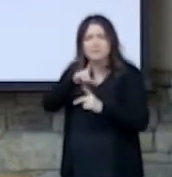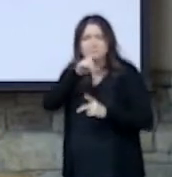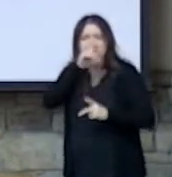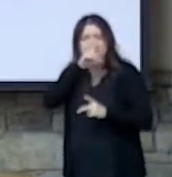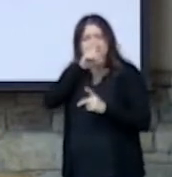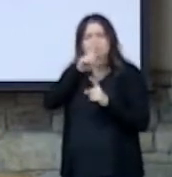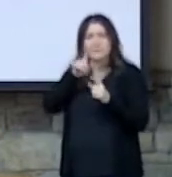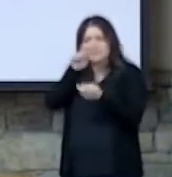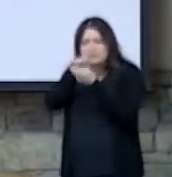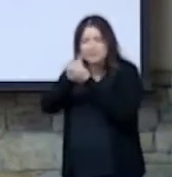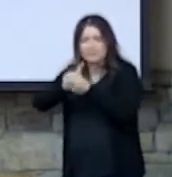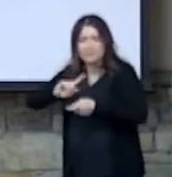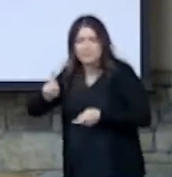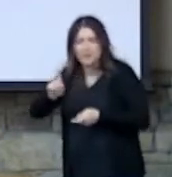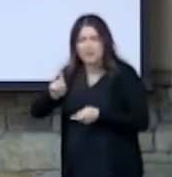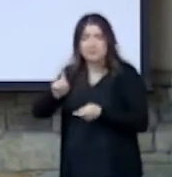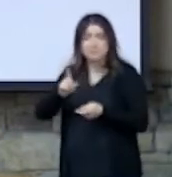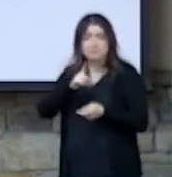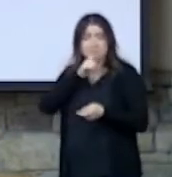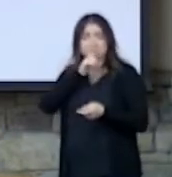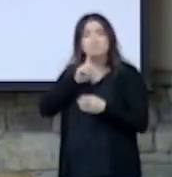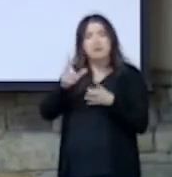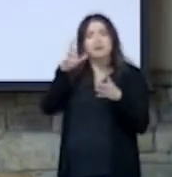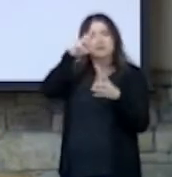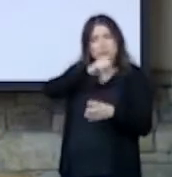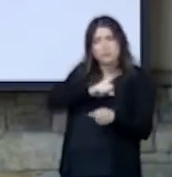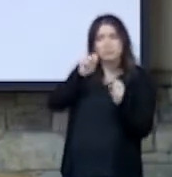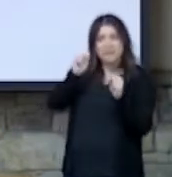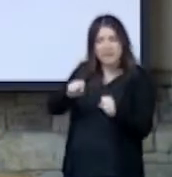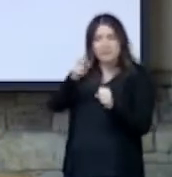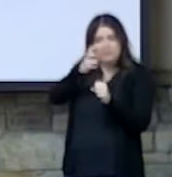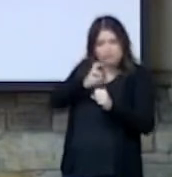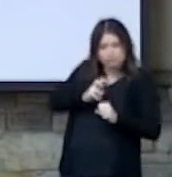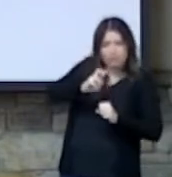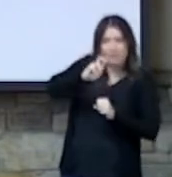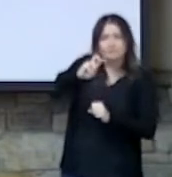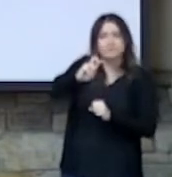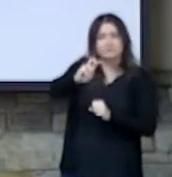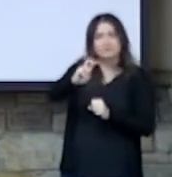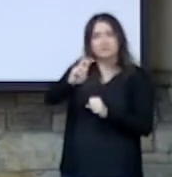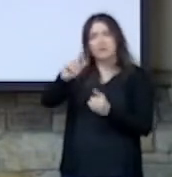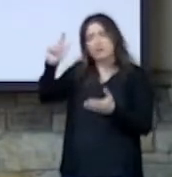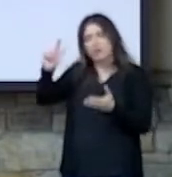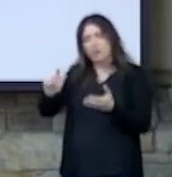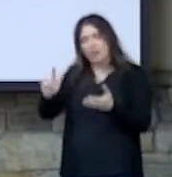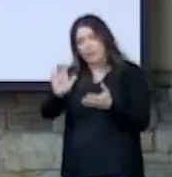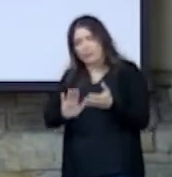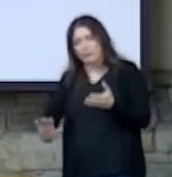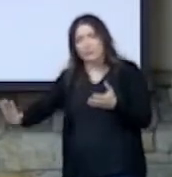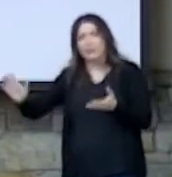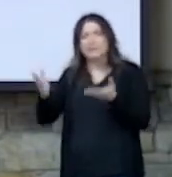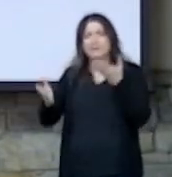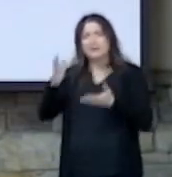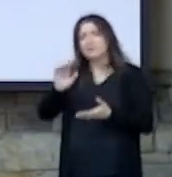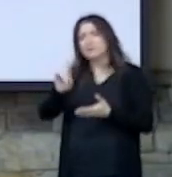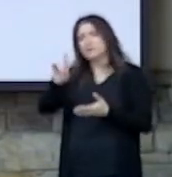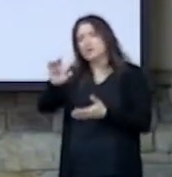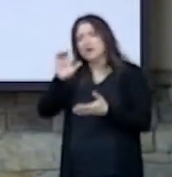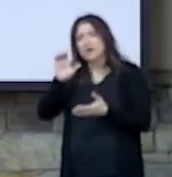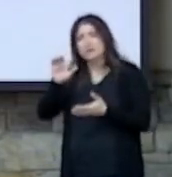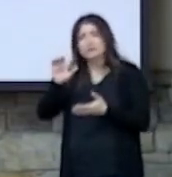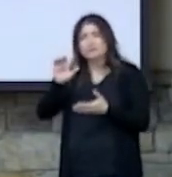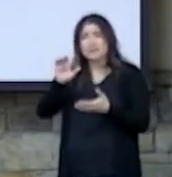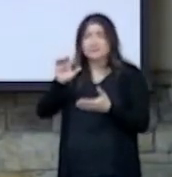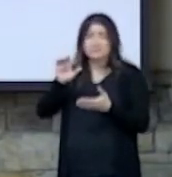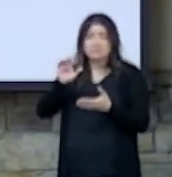exactly where, but we can assume that they traveled somewhere on the low end around 100 miles, maybe perhaps up to 400